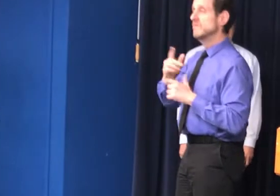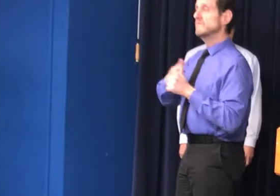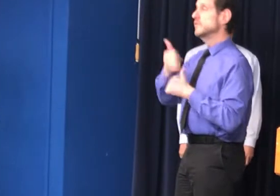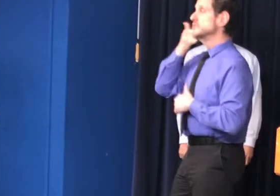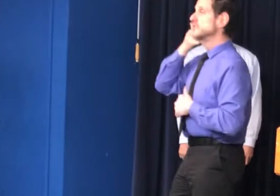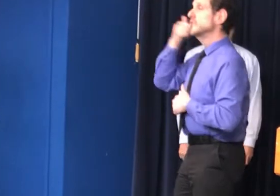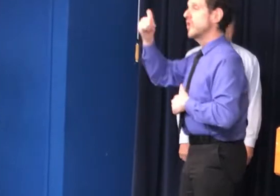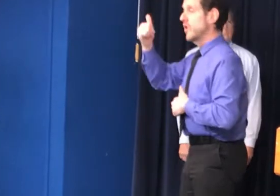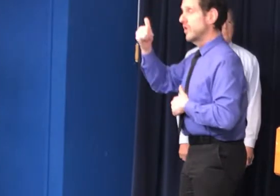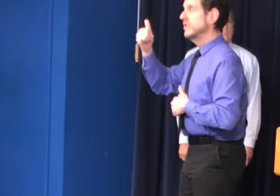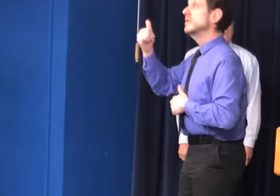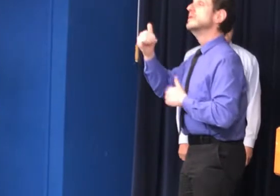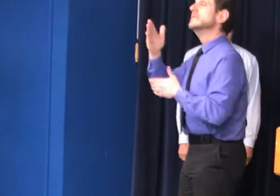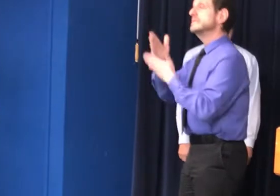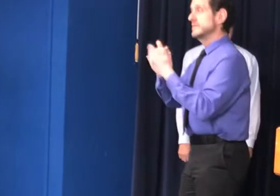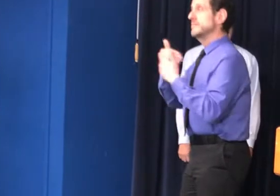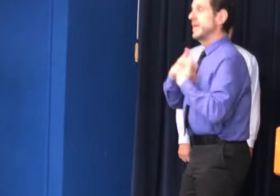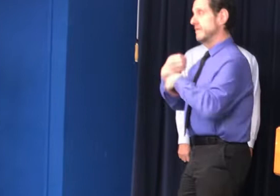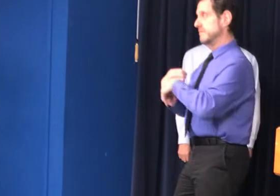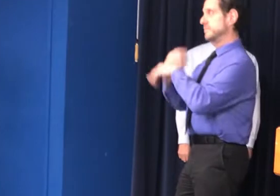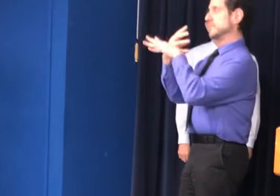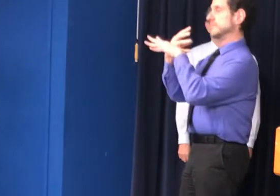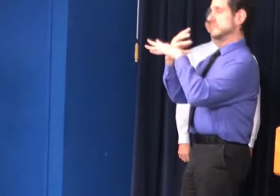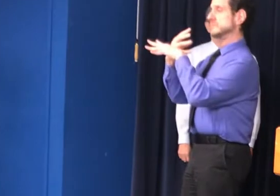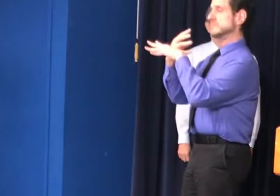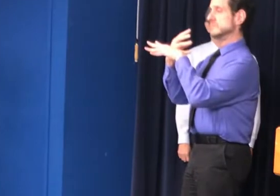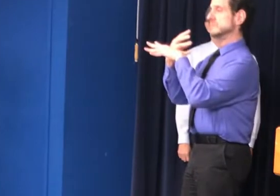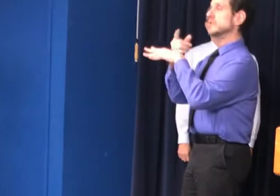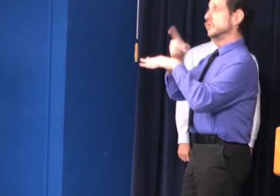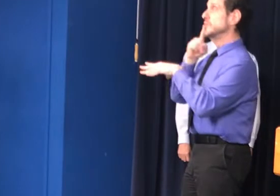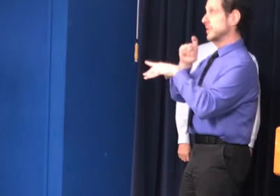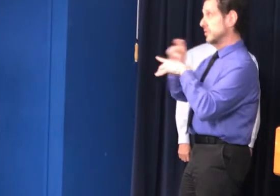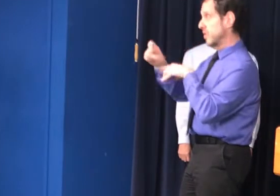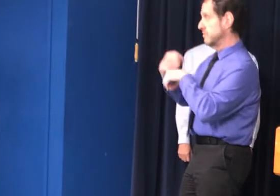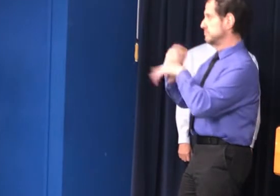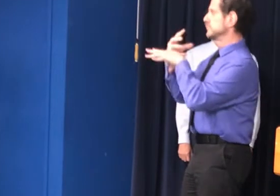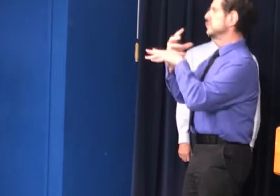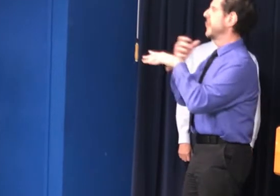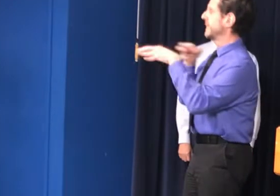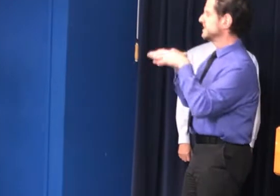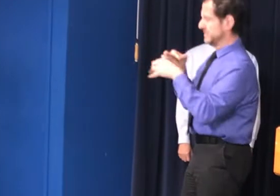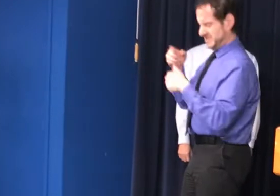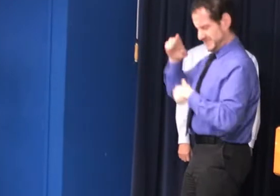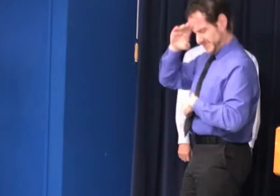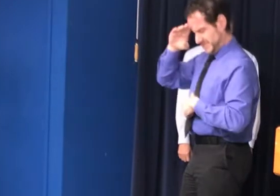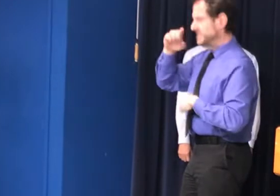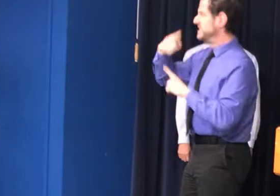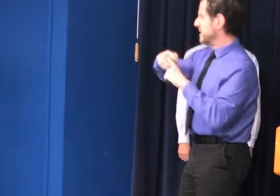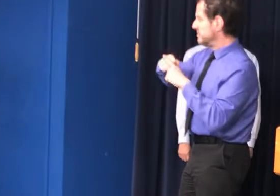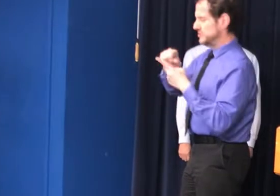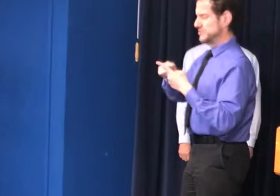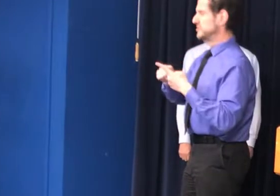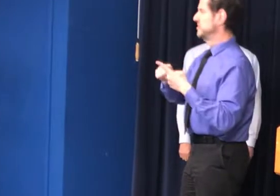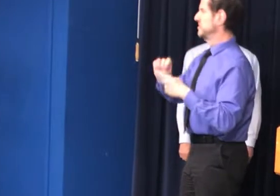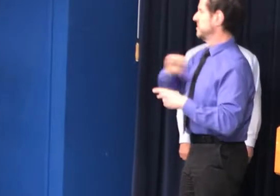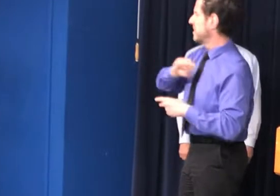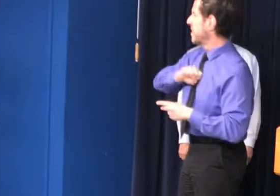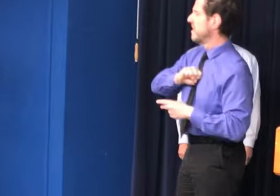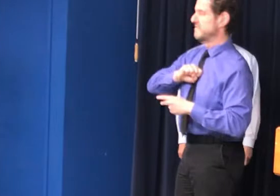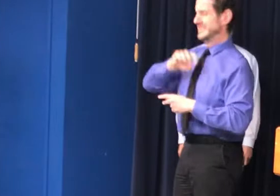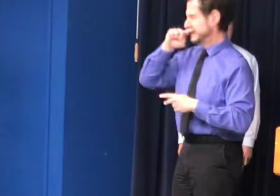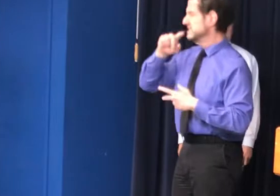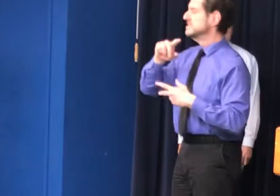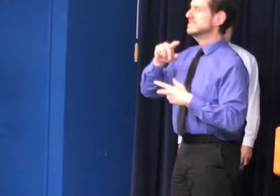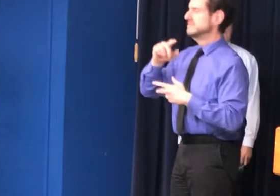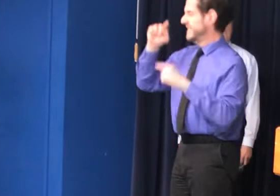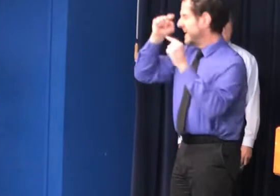a telehealth visit where you are explaining what your temperature may be, what your symptoms are, and in fact, they